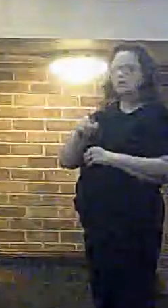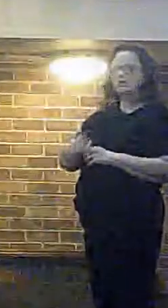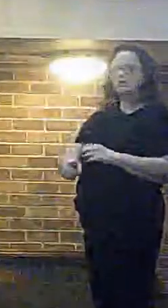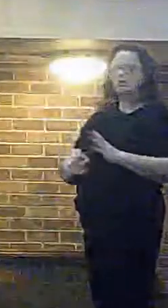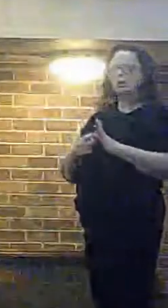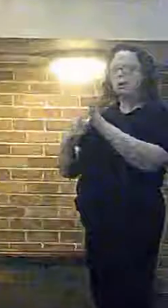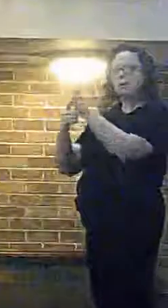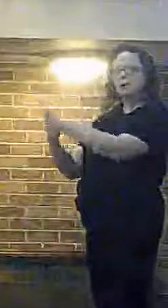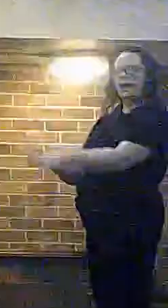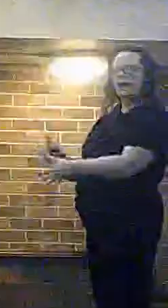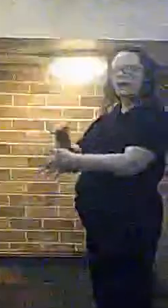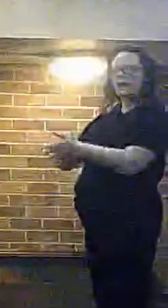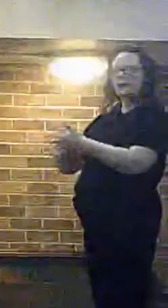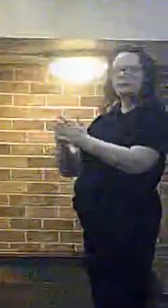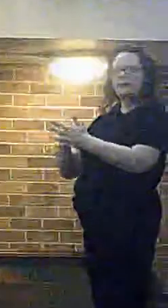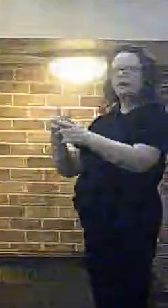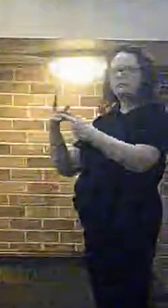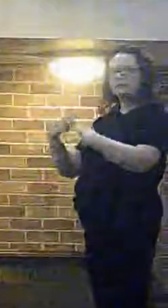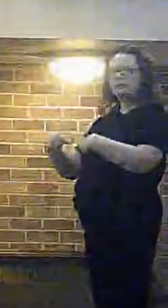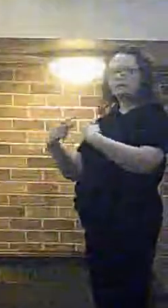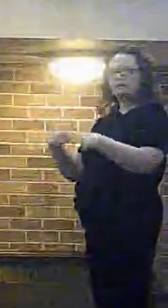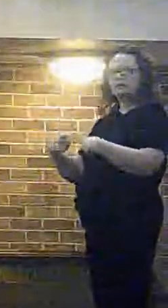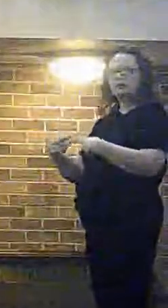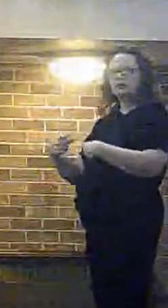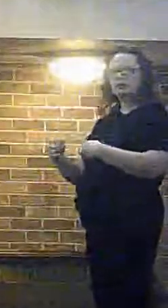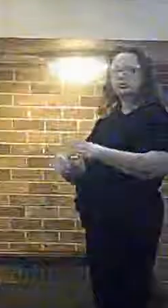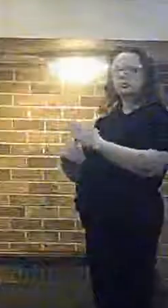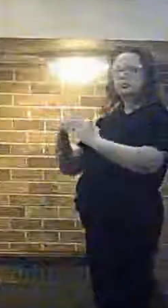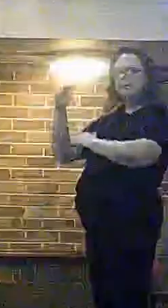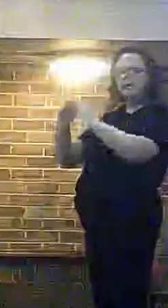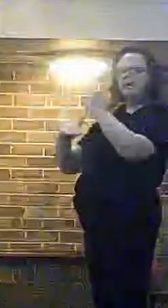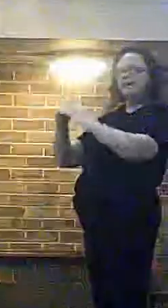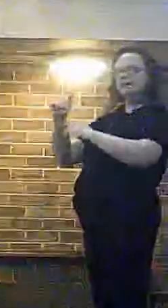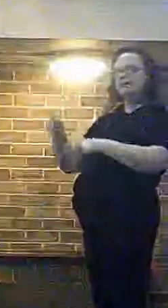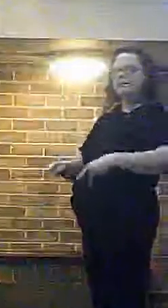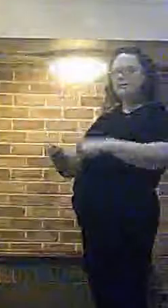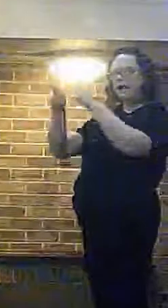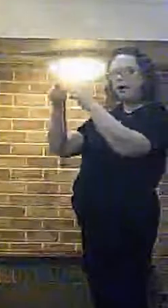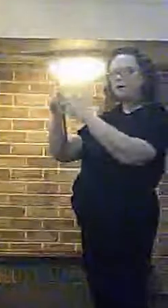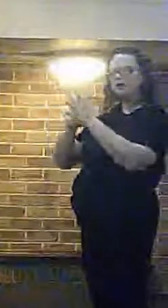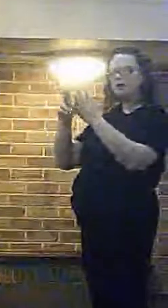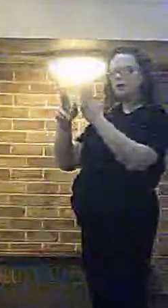for planning permission to build a tower in Greasby in January